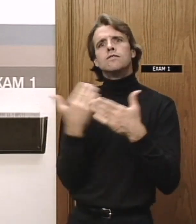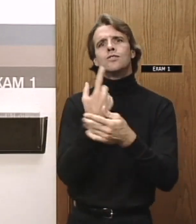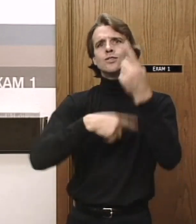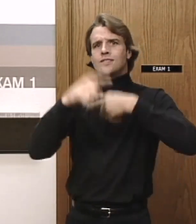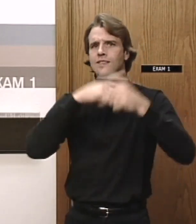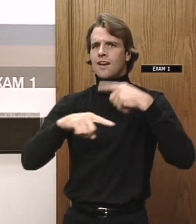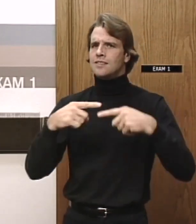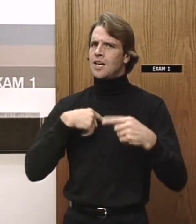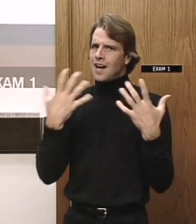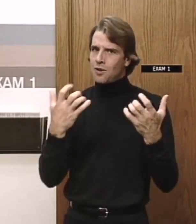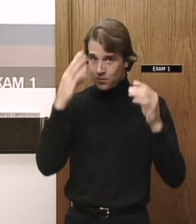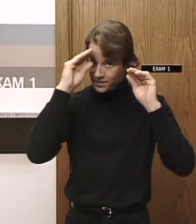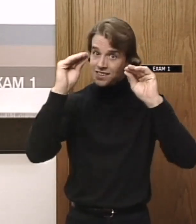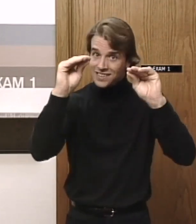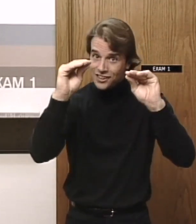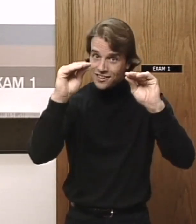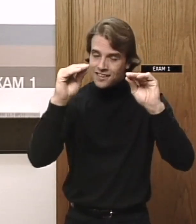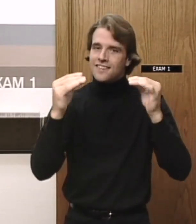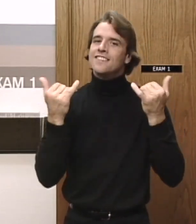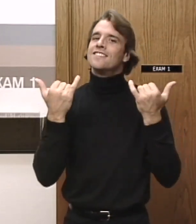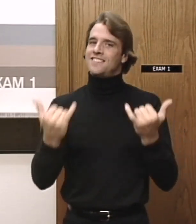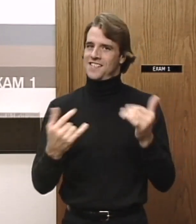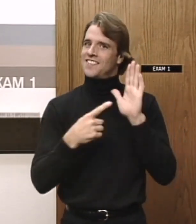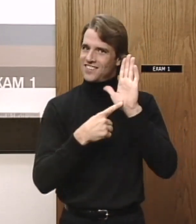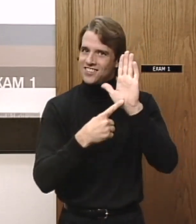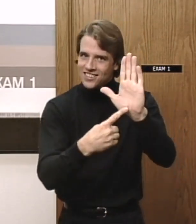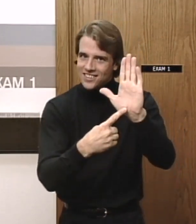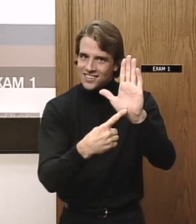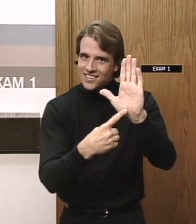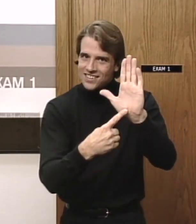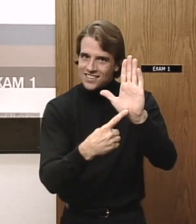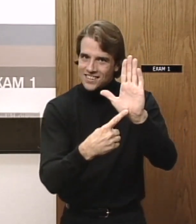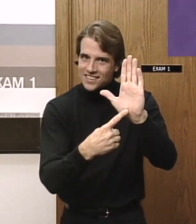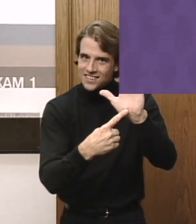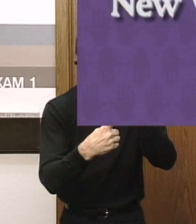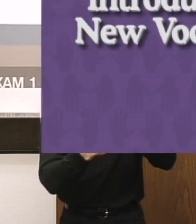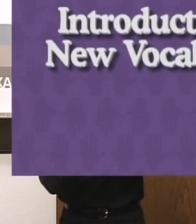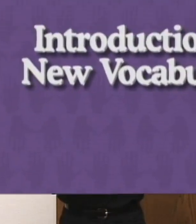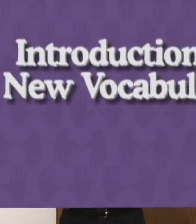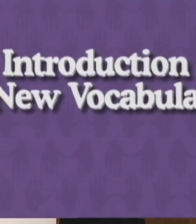I want to teach you some more new signs, okay?